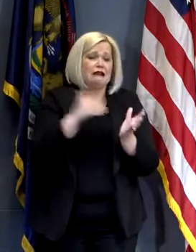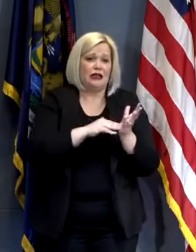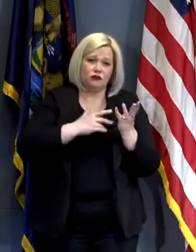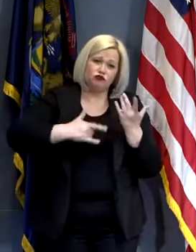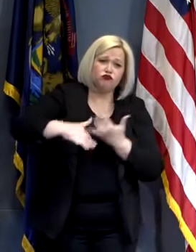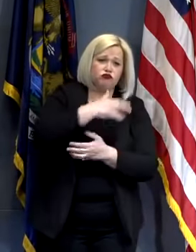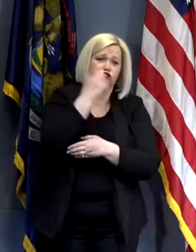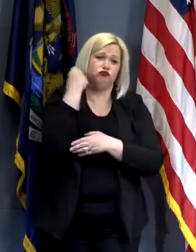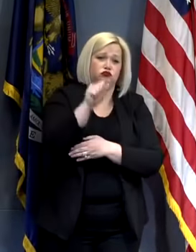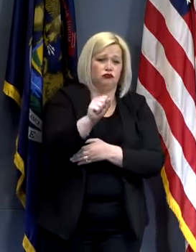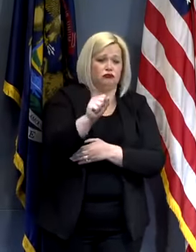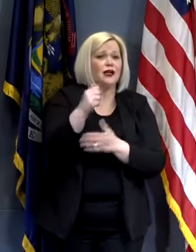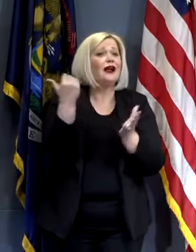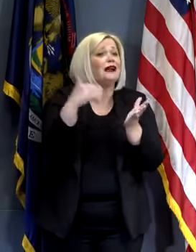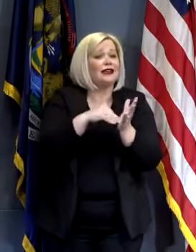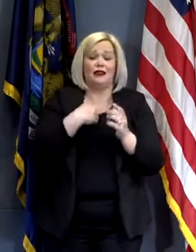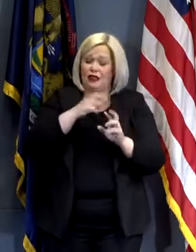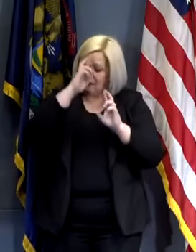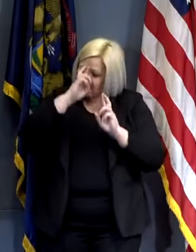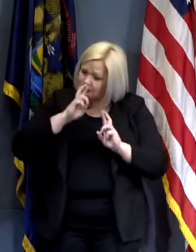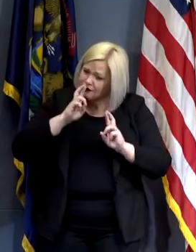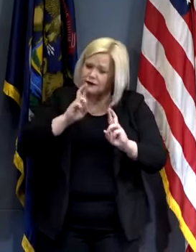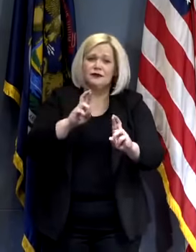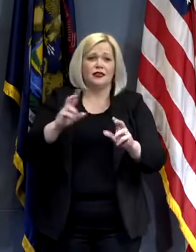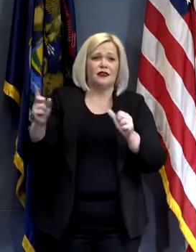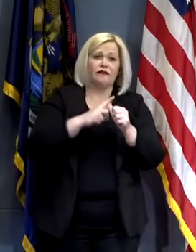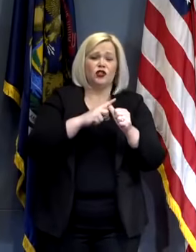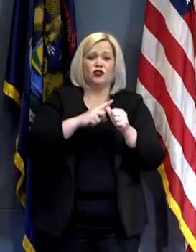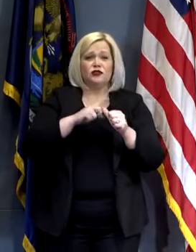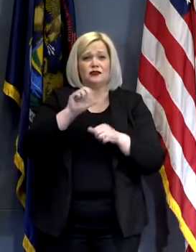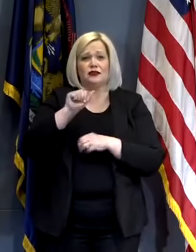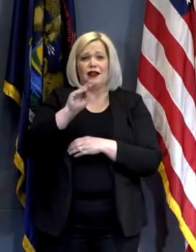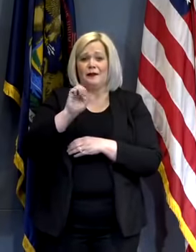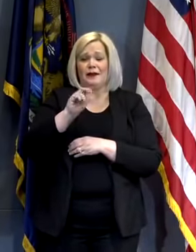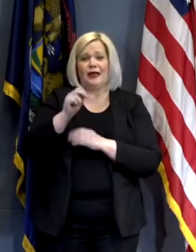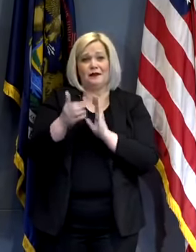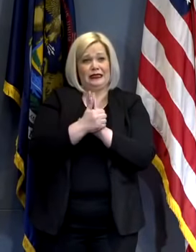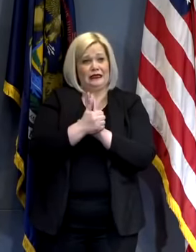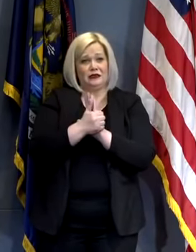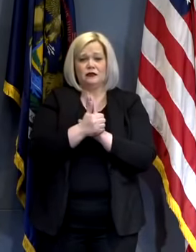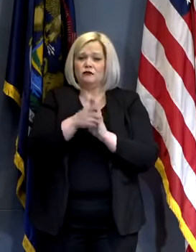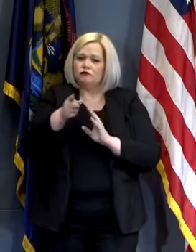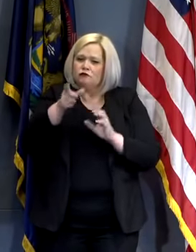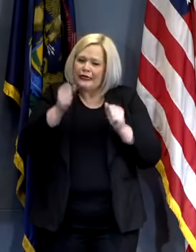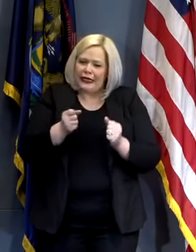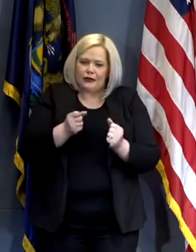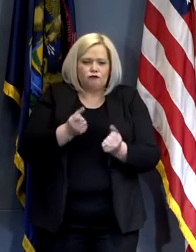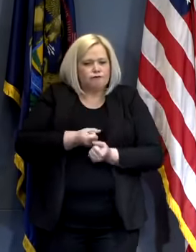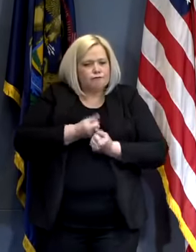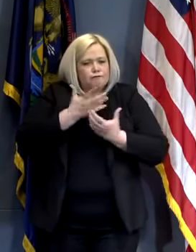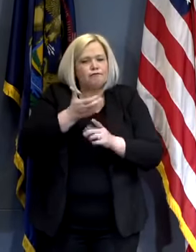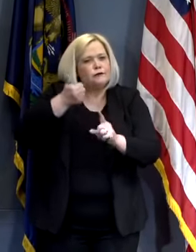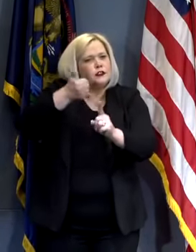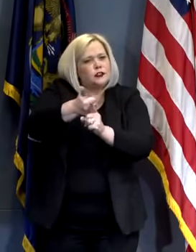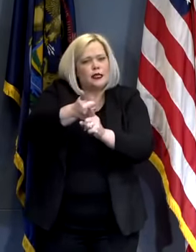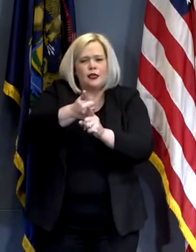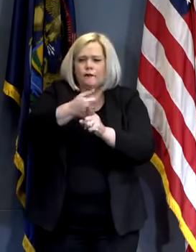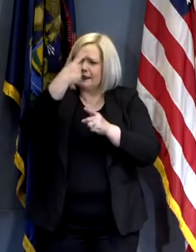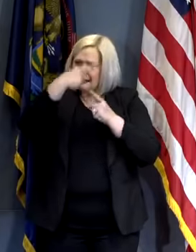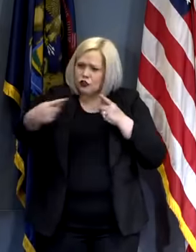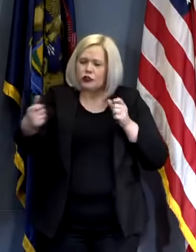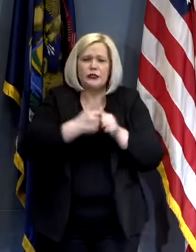demonstrations. I respect the First Amendment and the right to speak your truth and